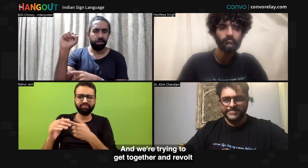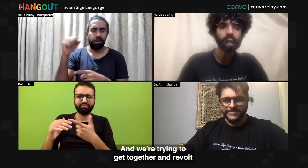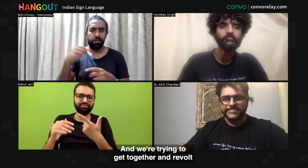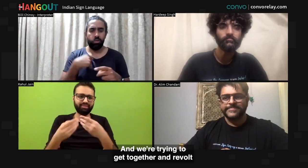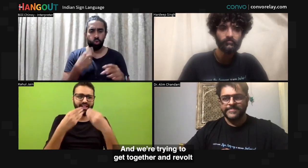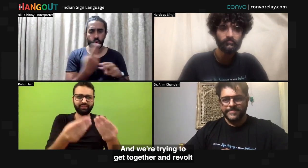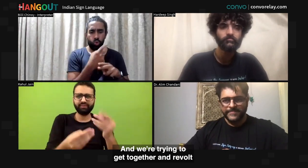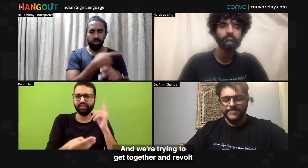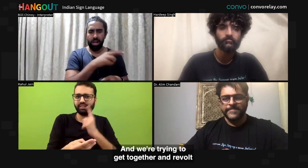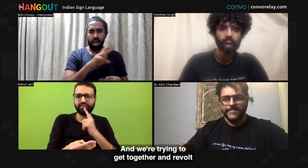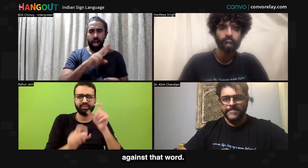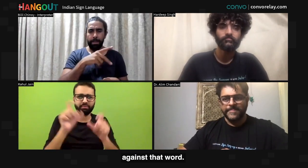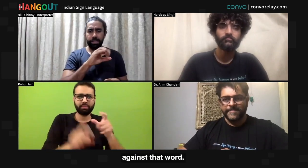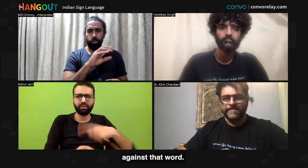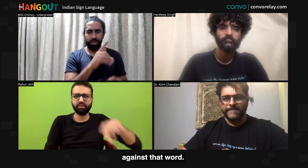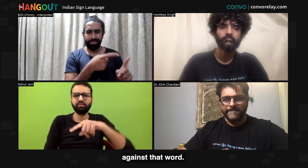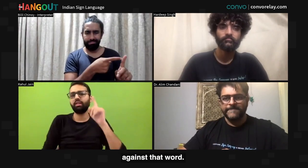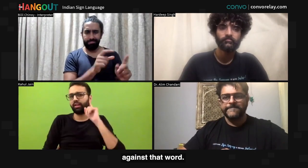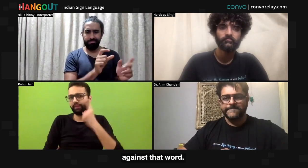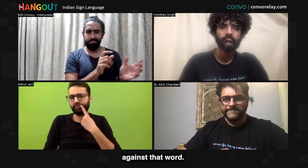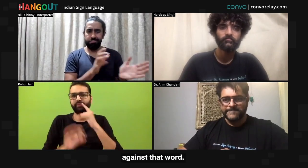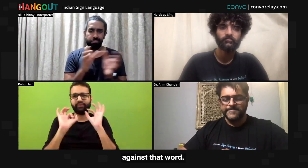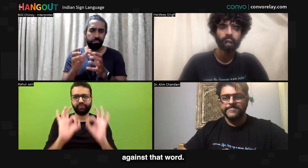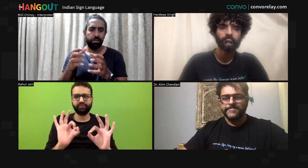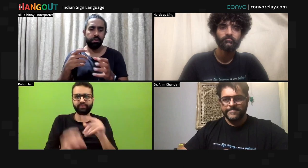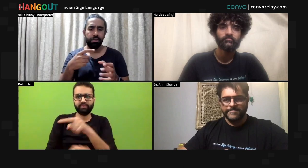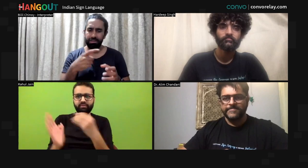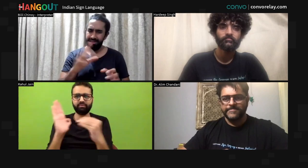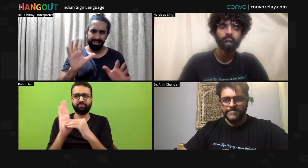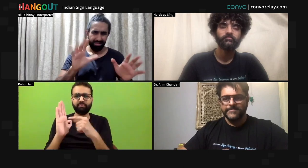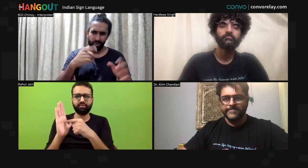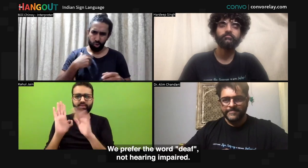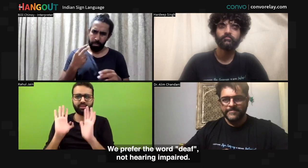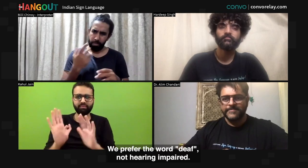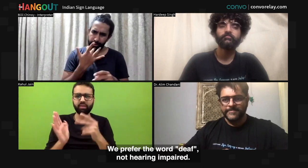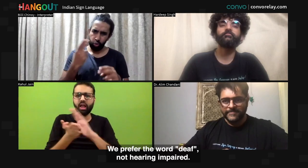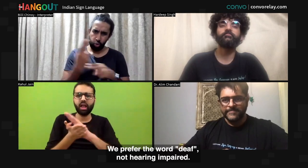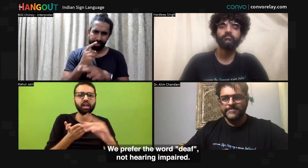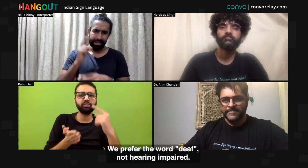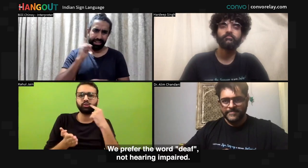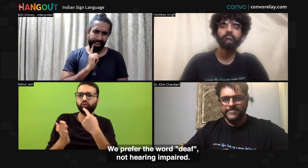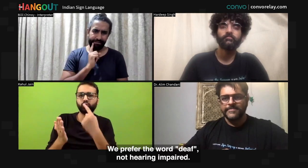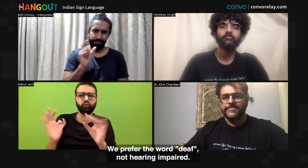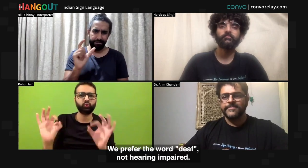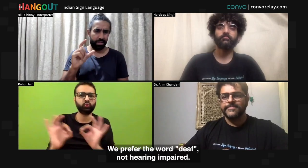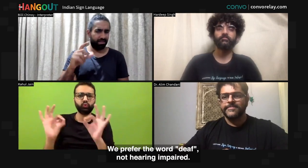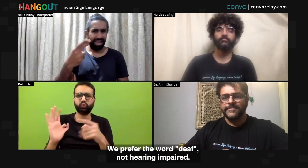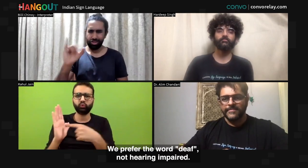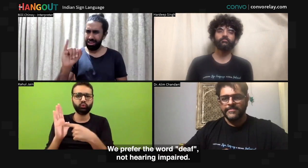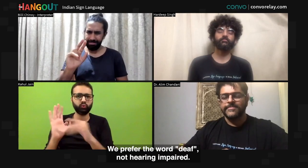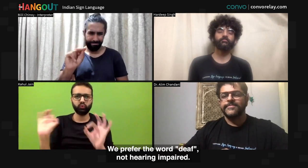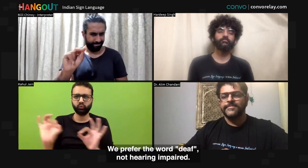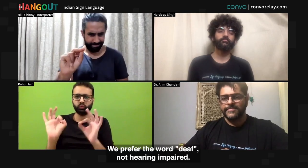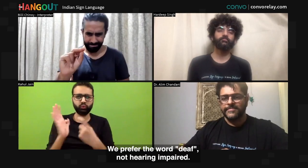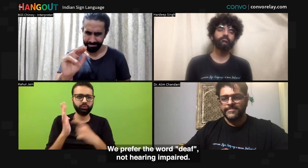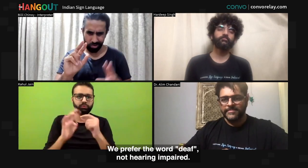together and revolt against that word, word. And, um, we prefer the word deaf, not hearing impaired.